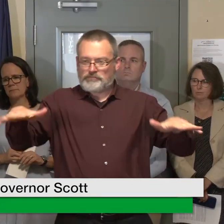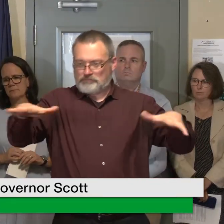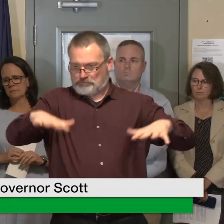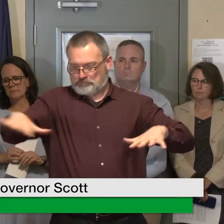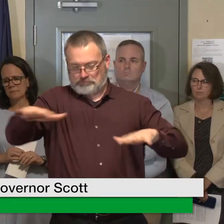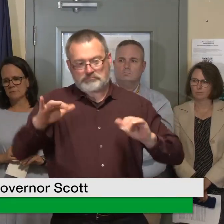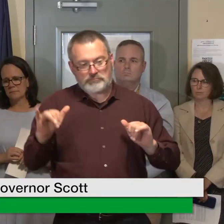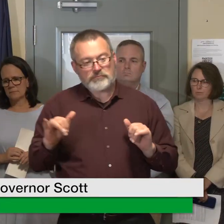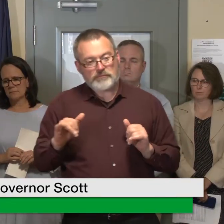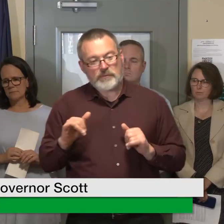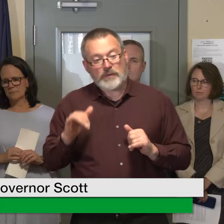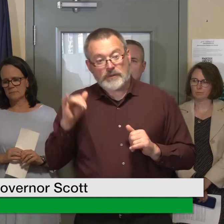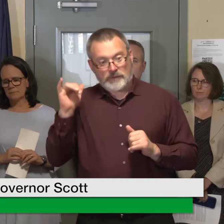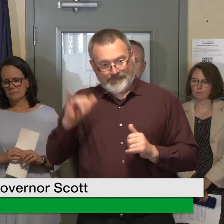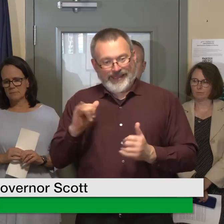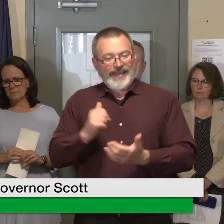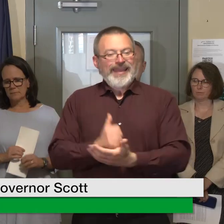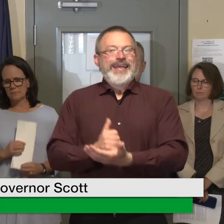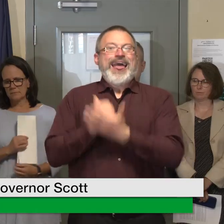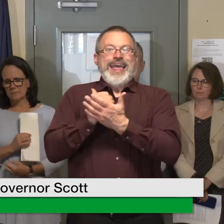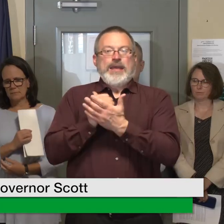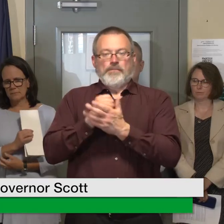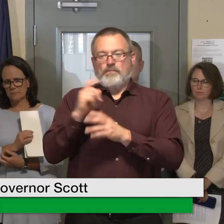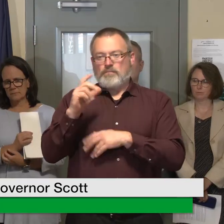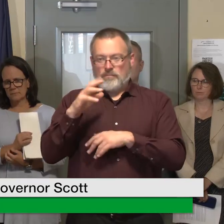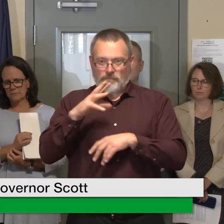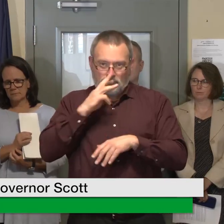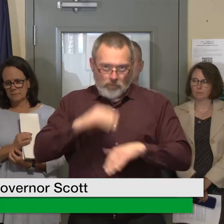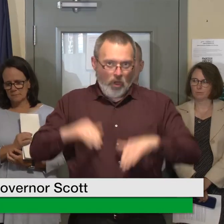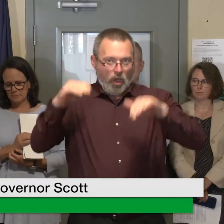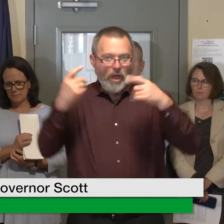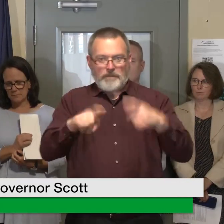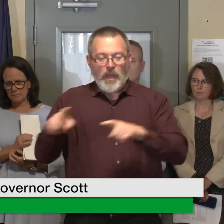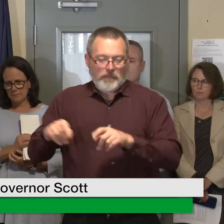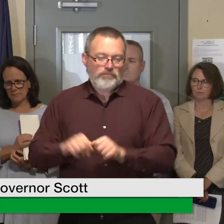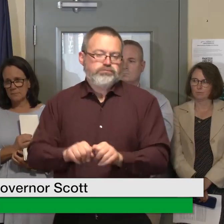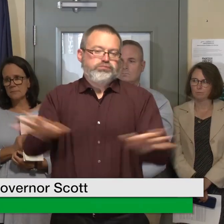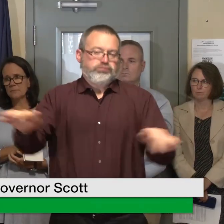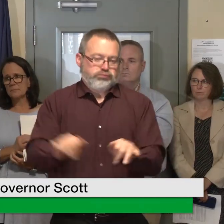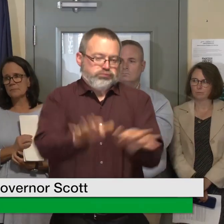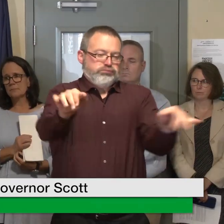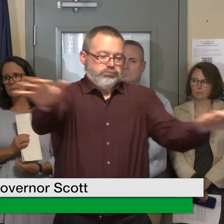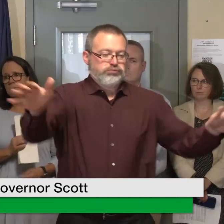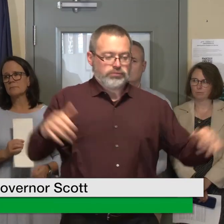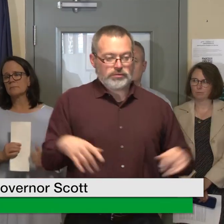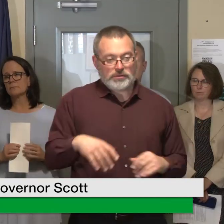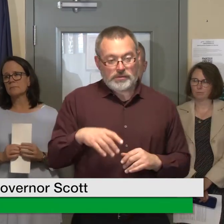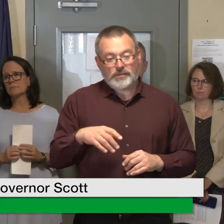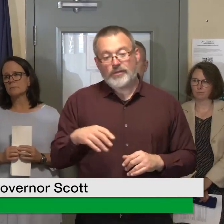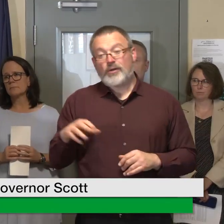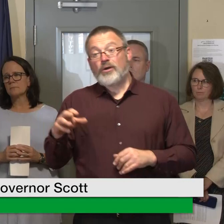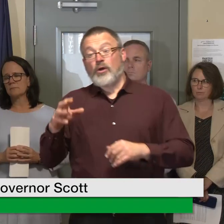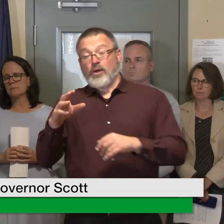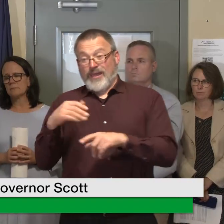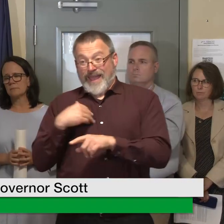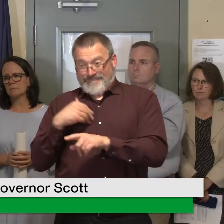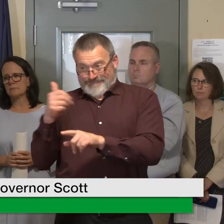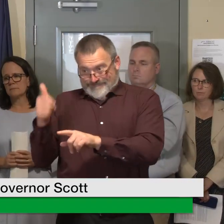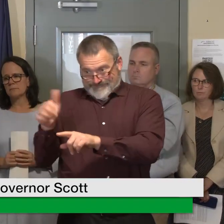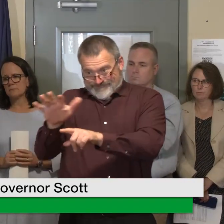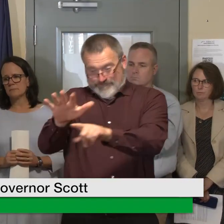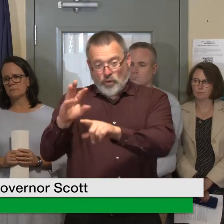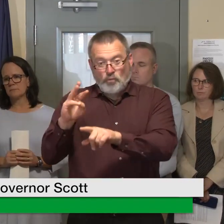mitigate flood damage in the long term is, and as the Secretary said, taking a look watershed by watershed, where do you